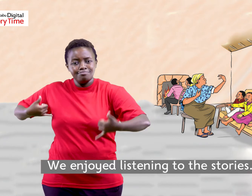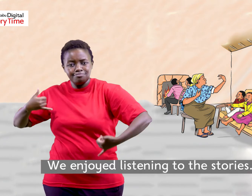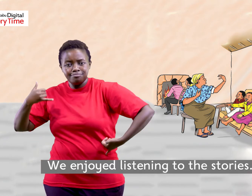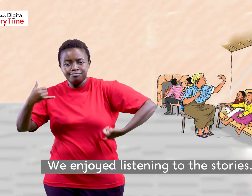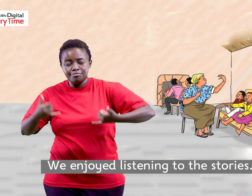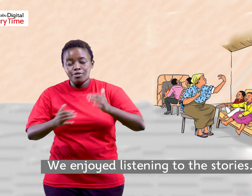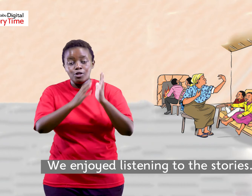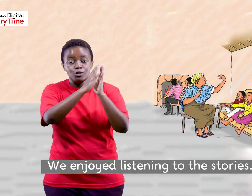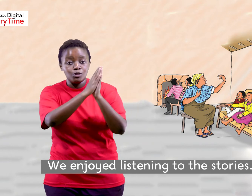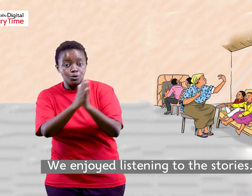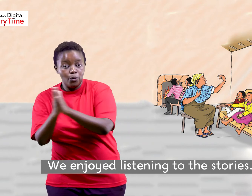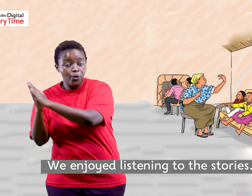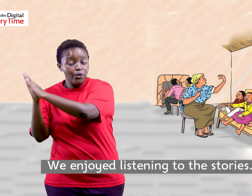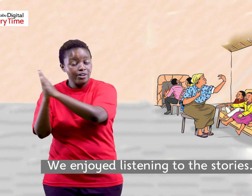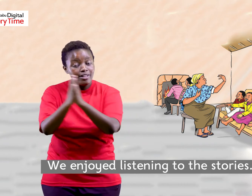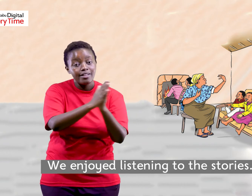We enjoyed listening to the stories.